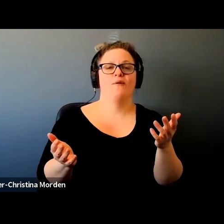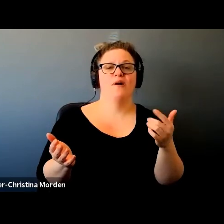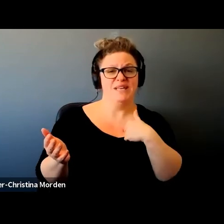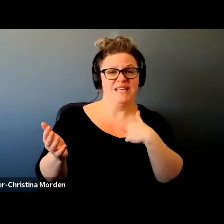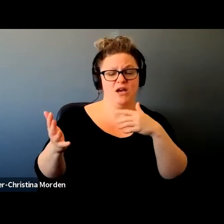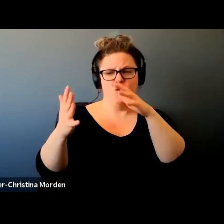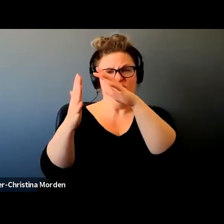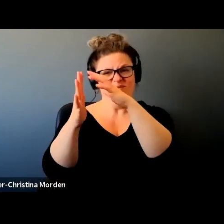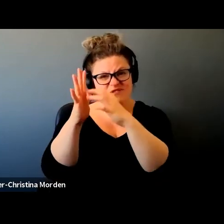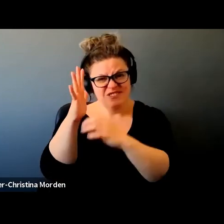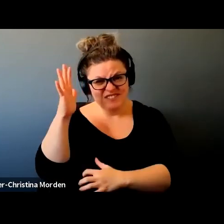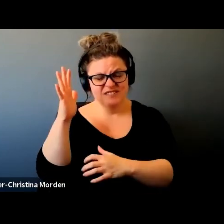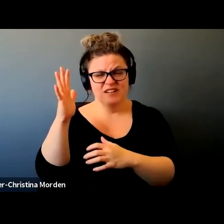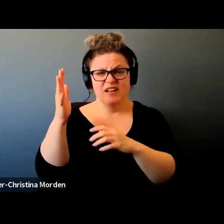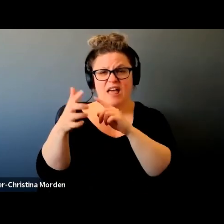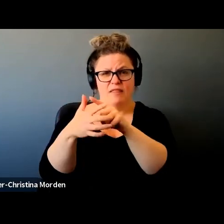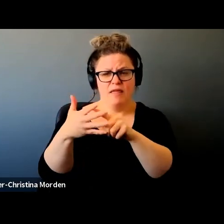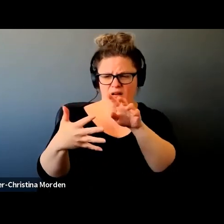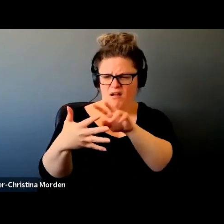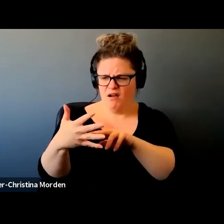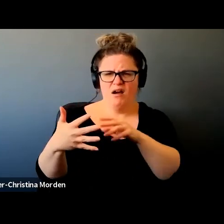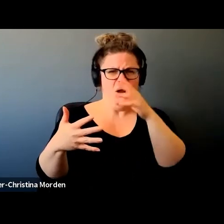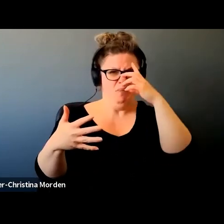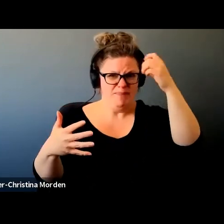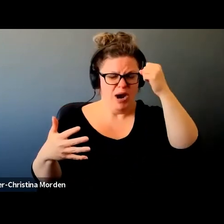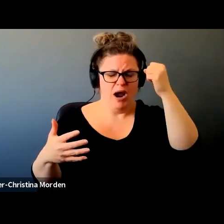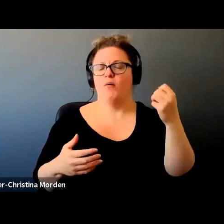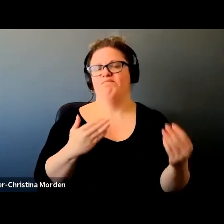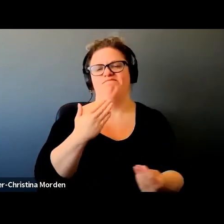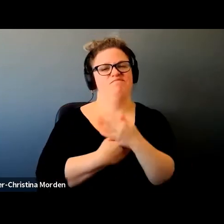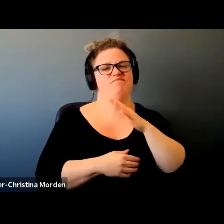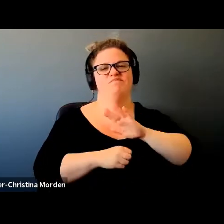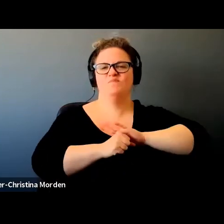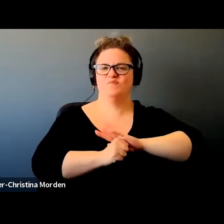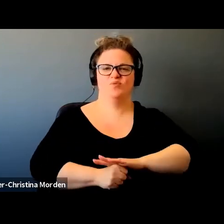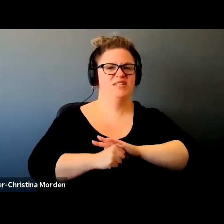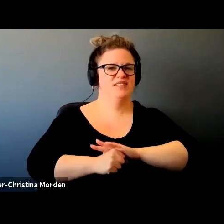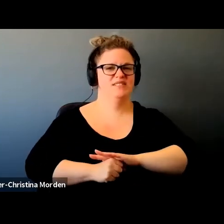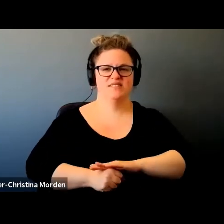memorize it causes me so much stress that